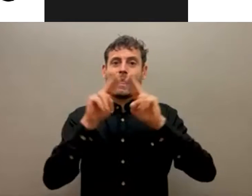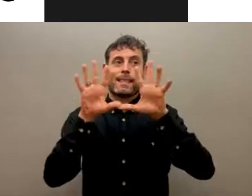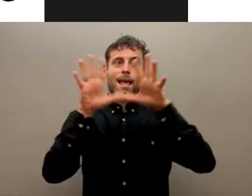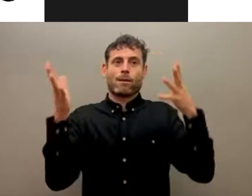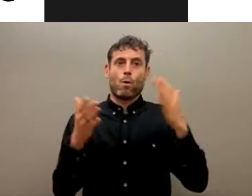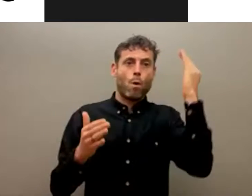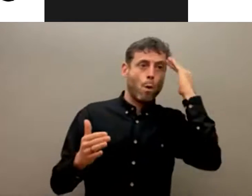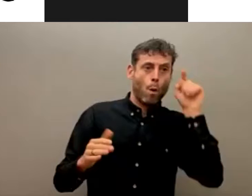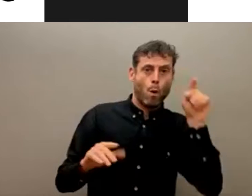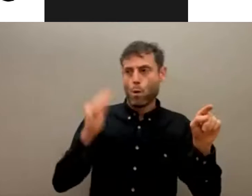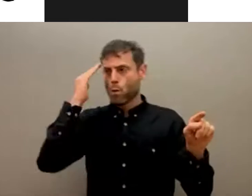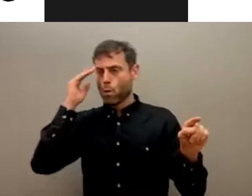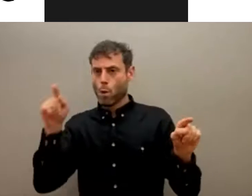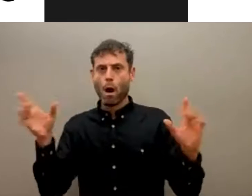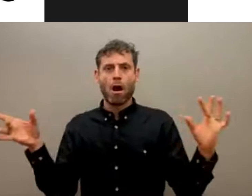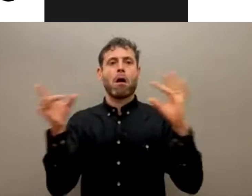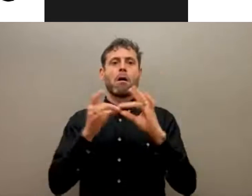people, I